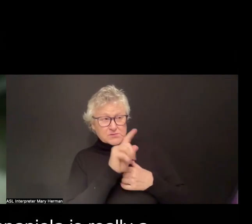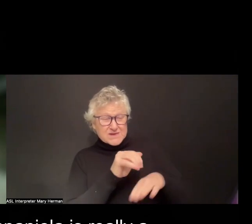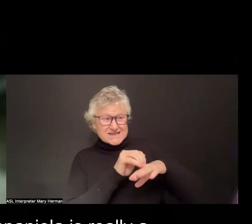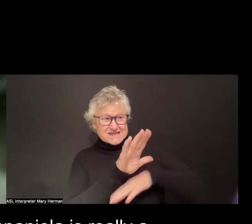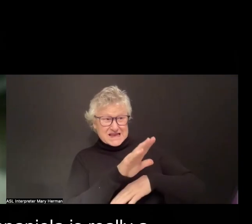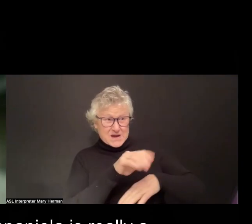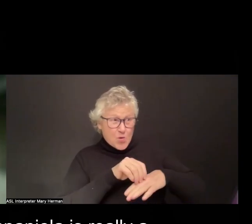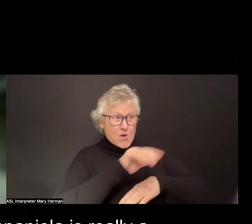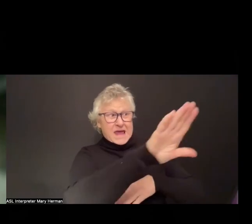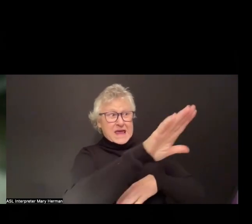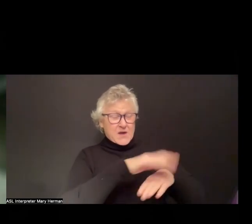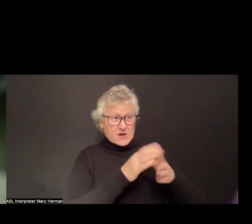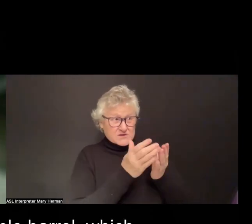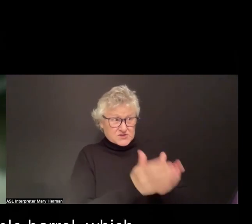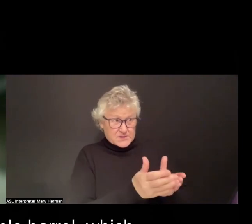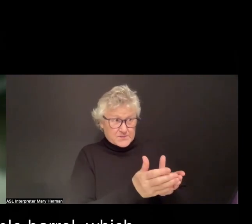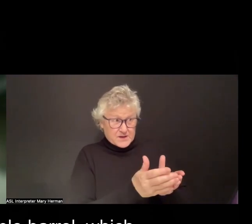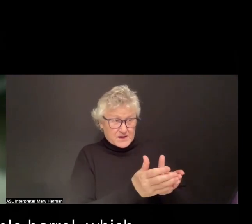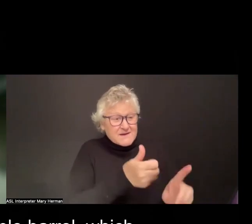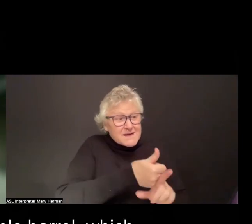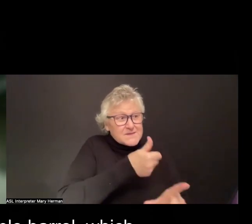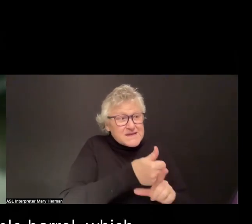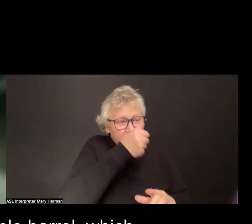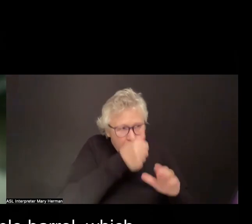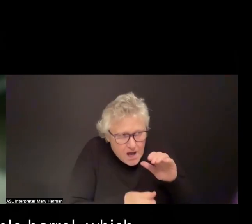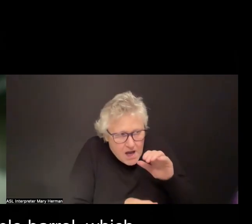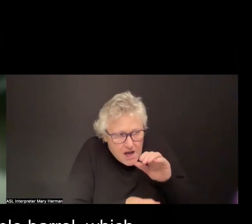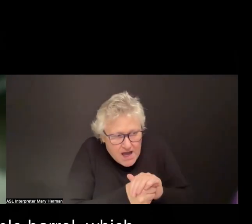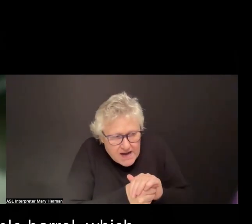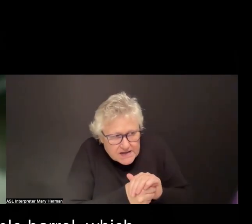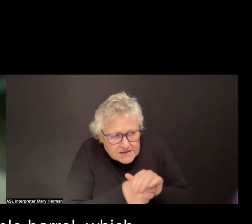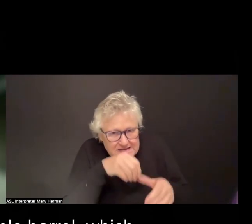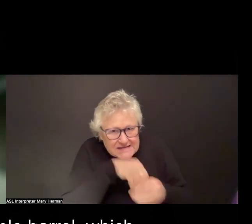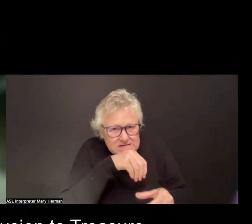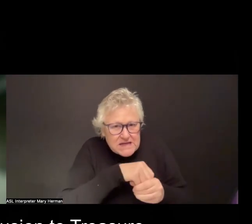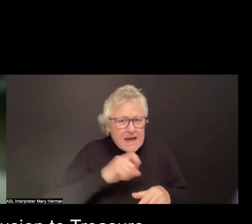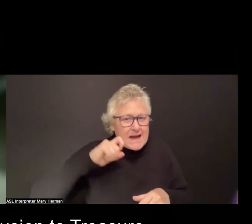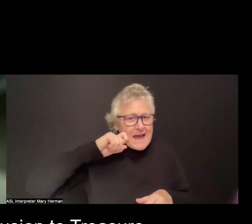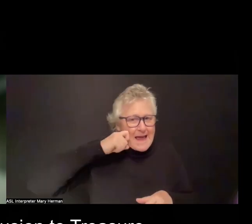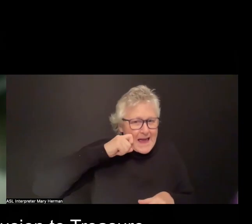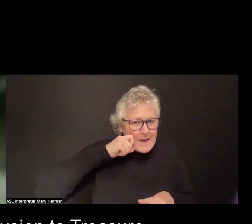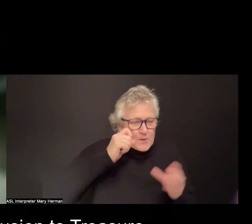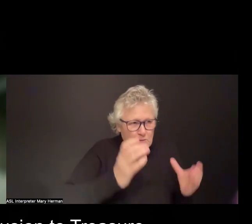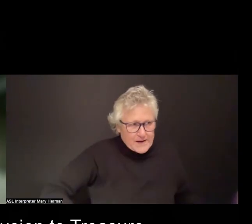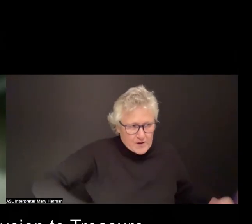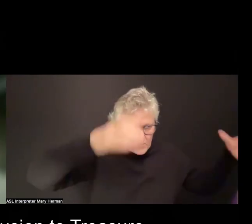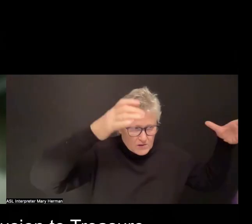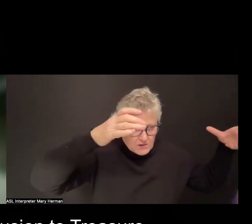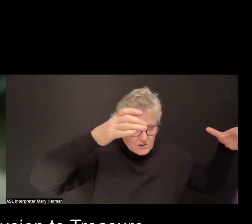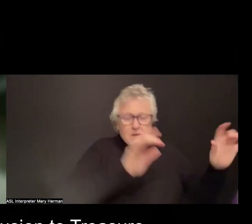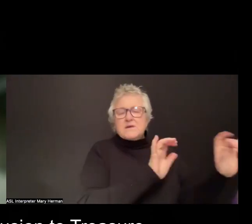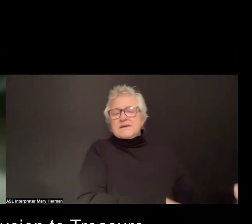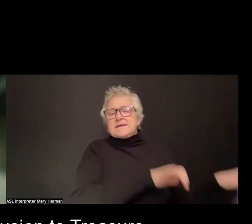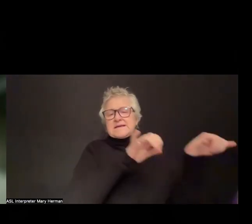hiding inside an apple barrel. And so this apple barrel, which eventually Hannah will be hiding inside as well, is an allusion